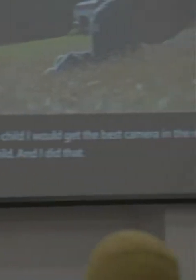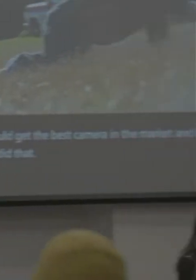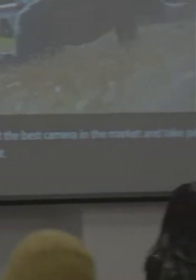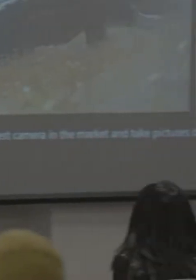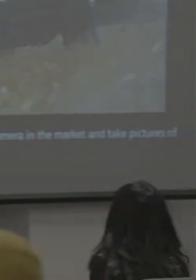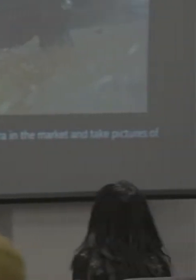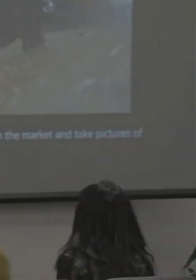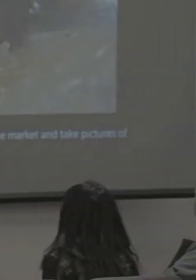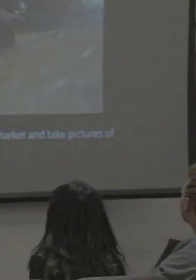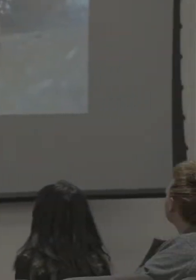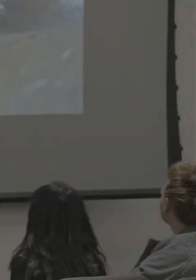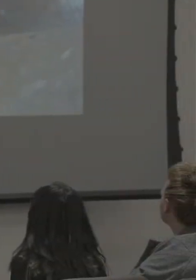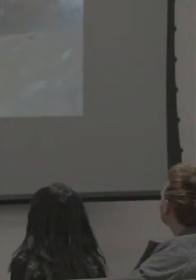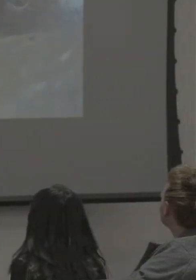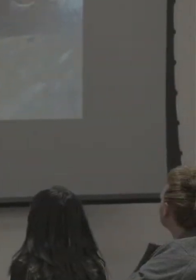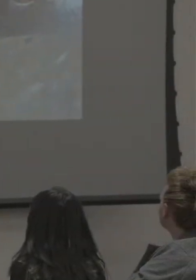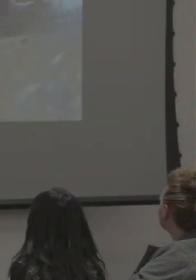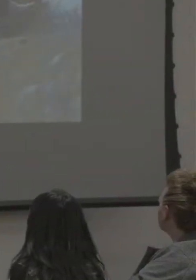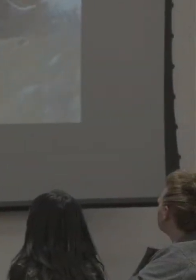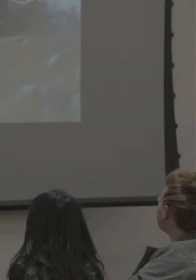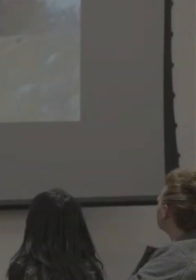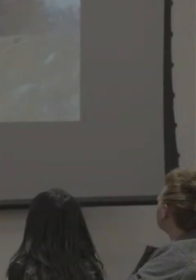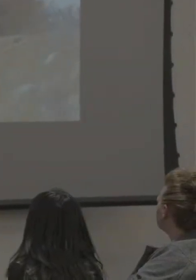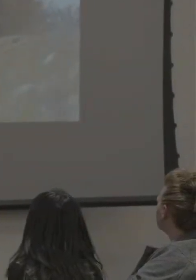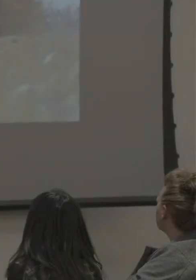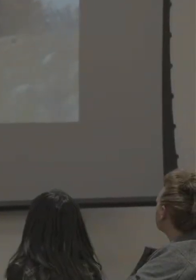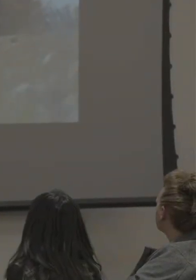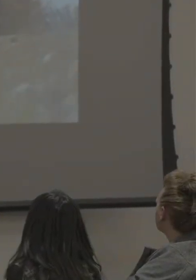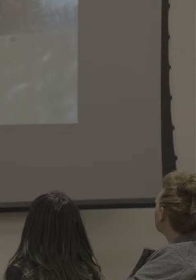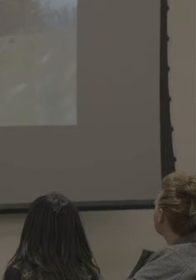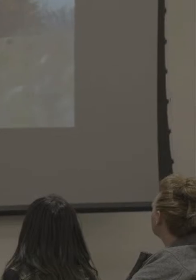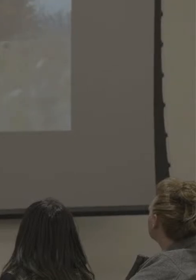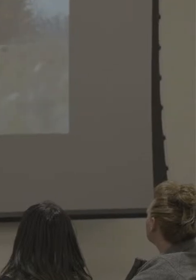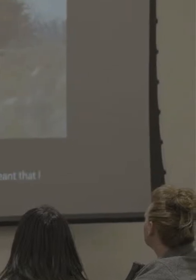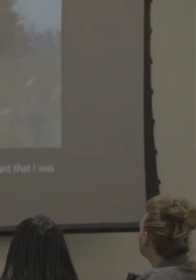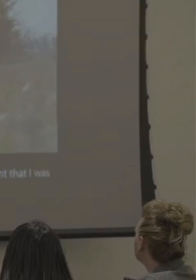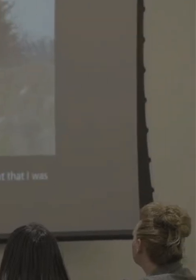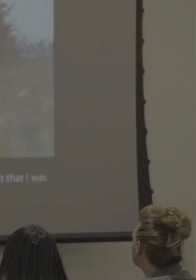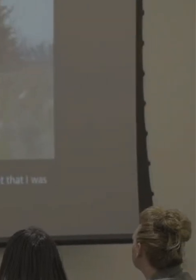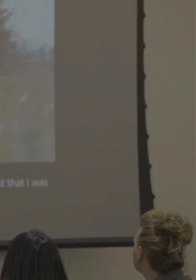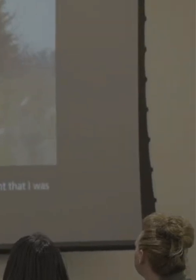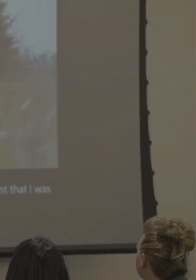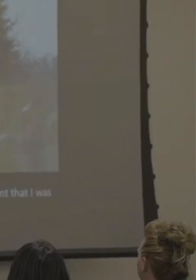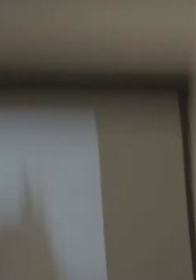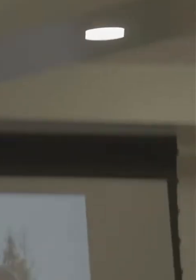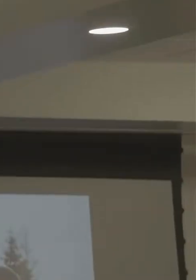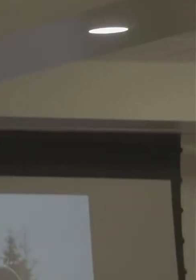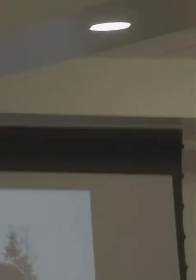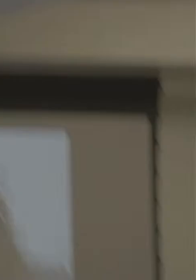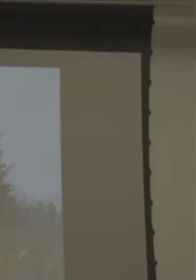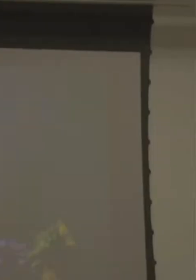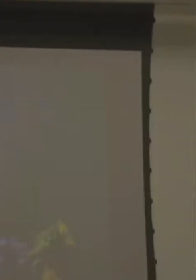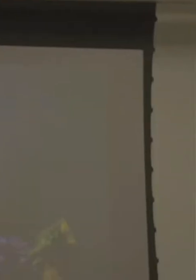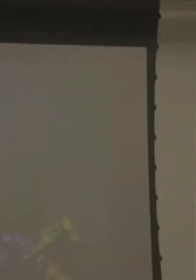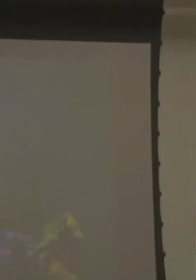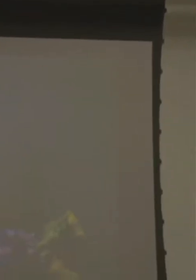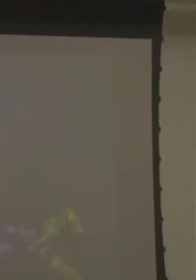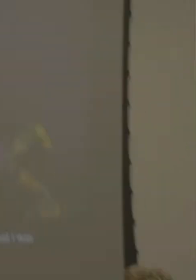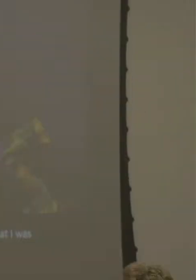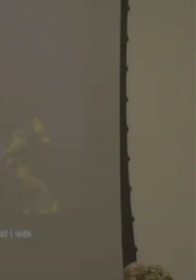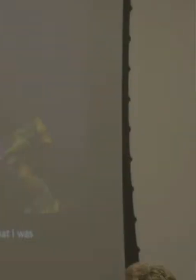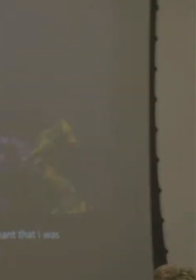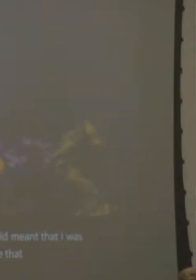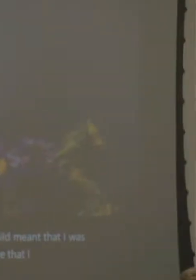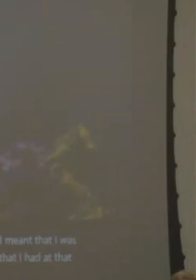I remember my own childhood. To me, being a child meant that I was going to remember the stories and the perspective that I had at